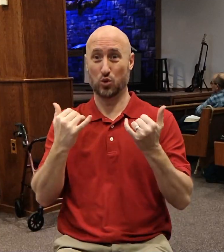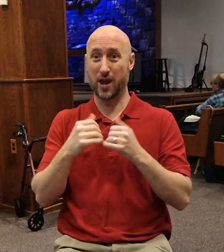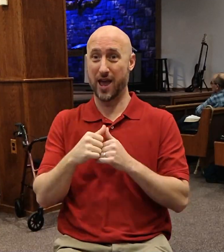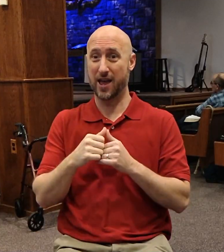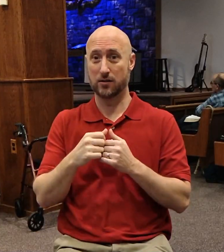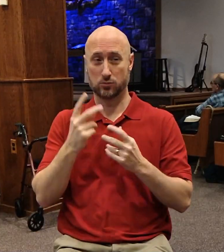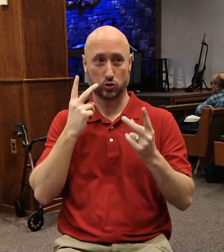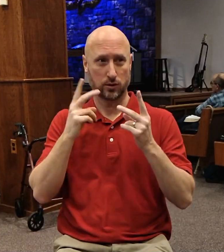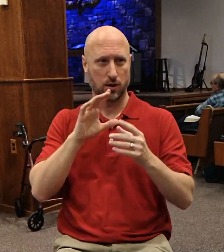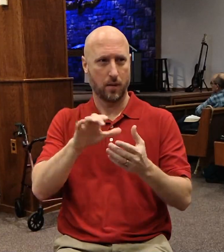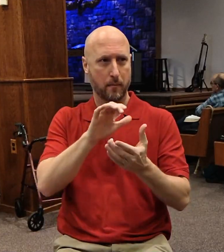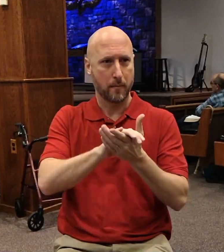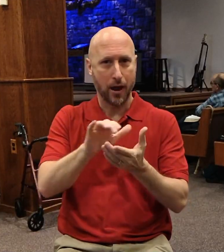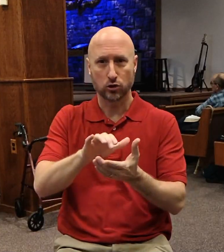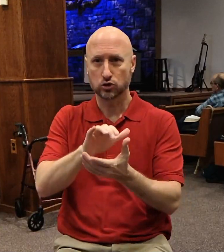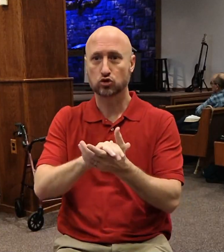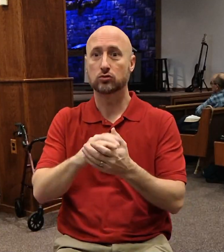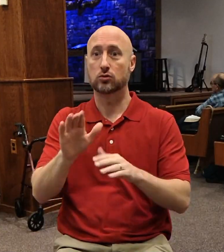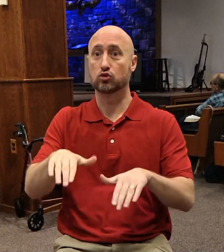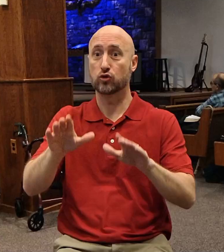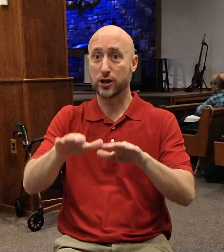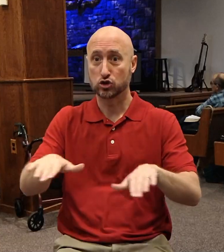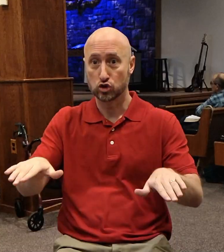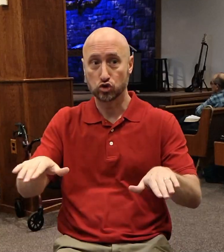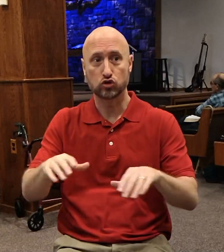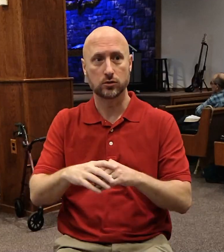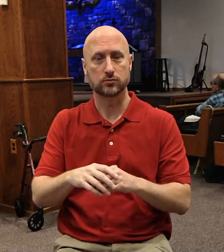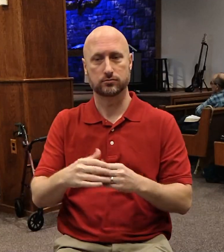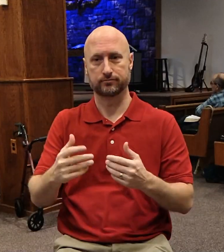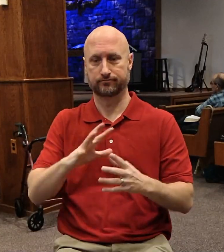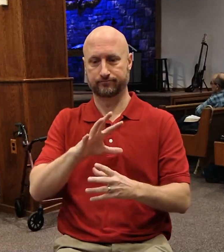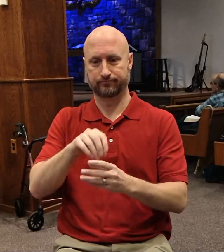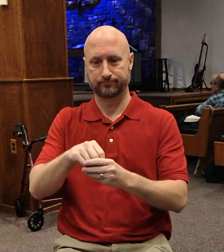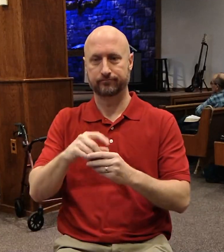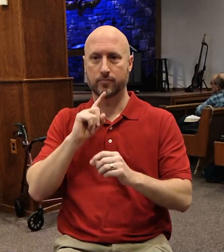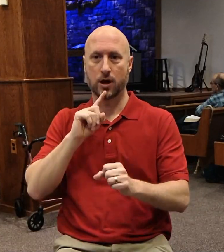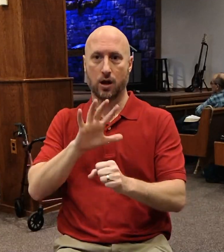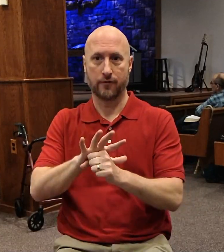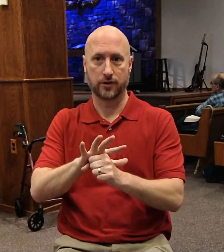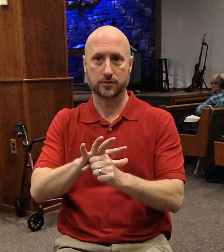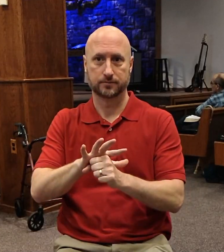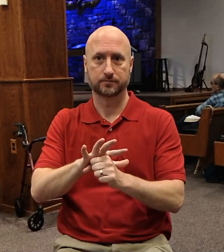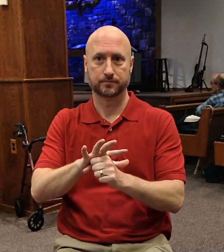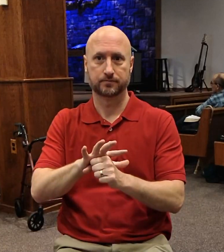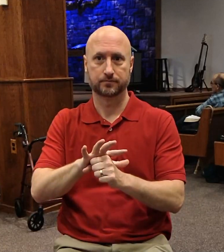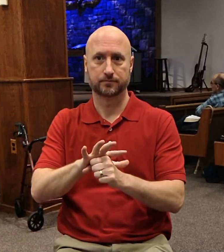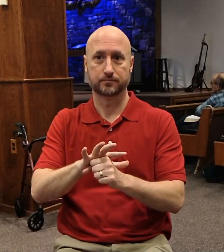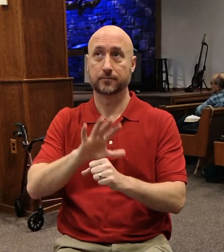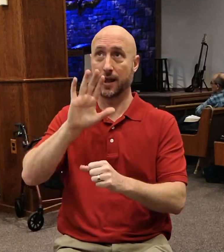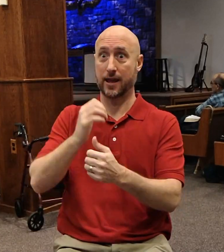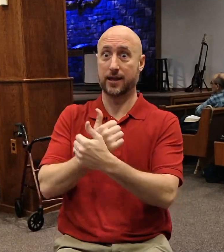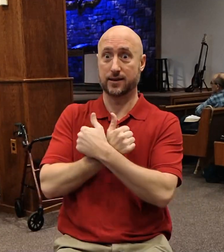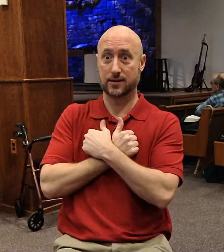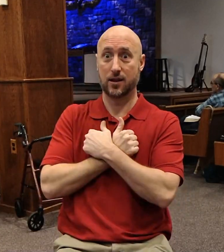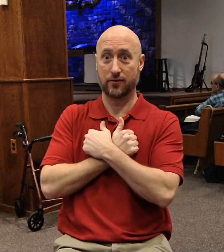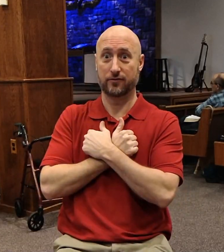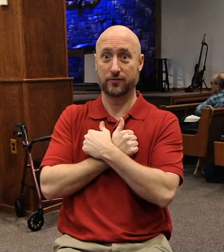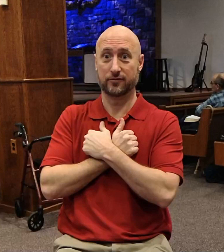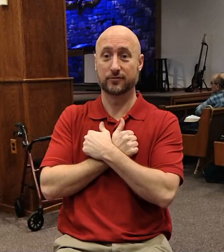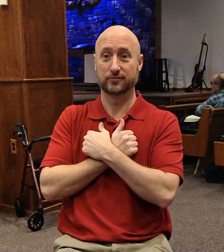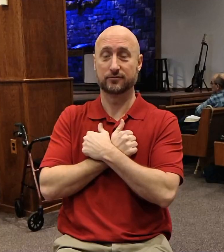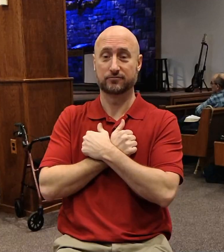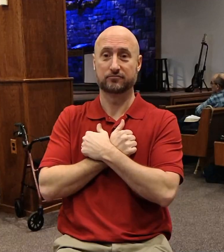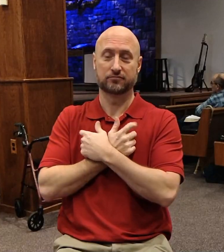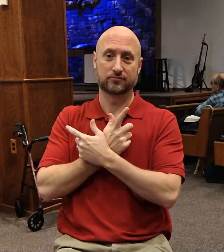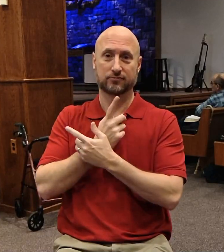child raising and different positions we get involved in. This love is a covenant love. It's not going to be broken.